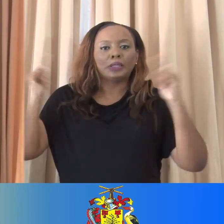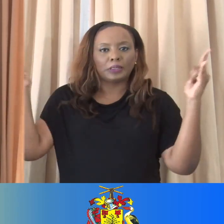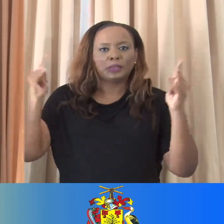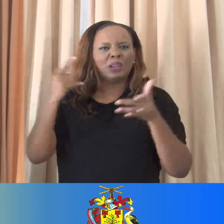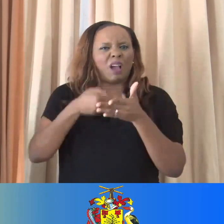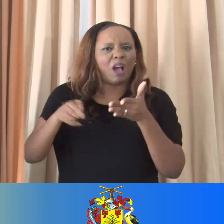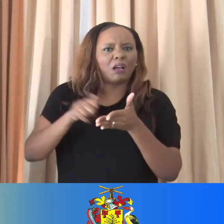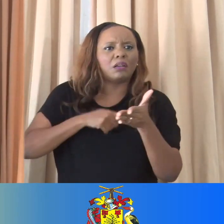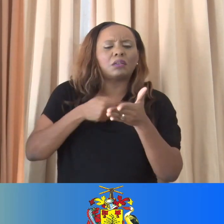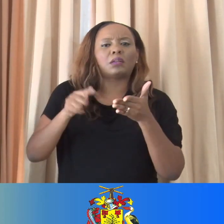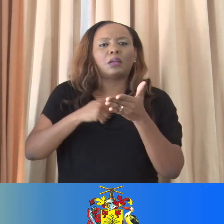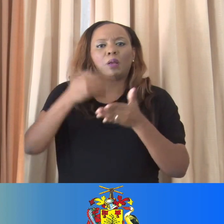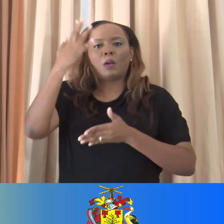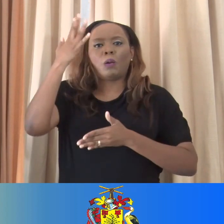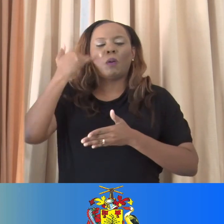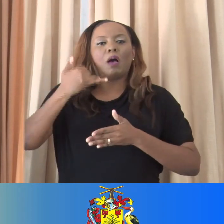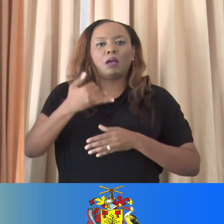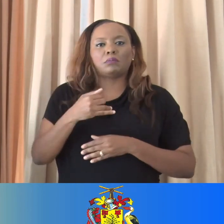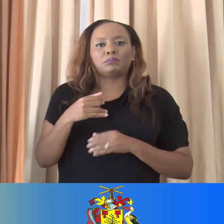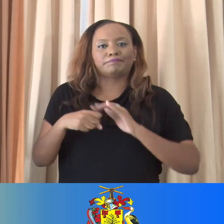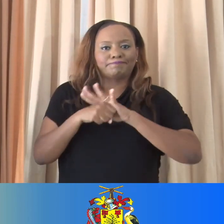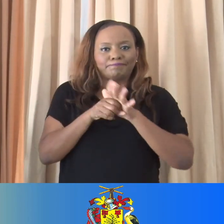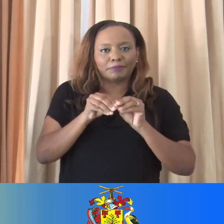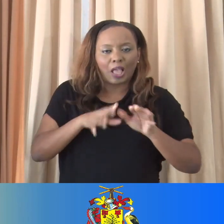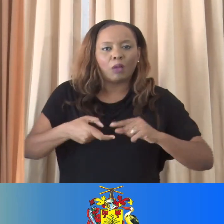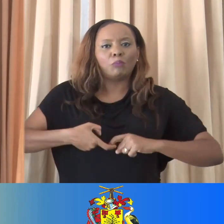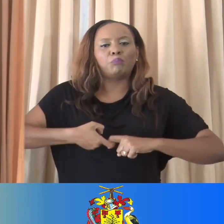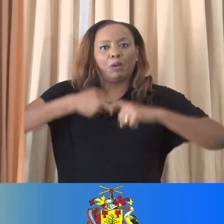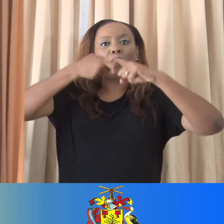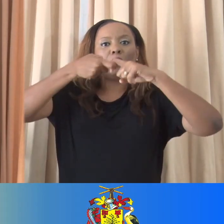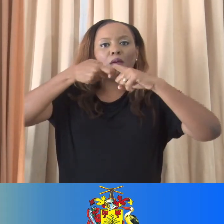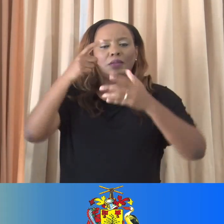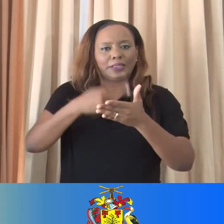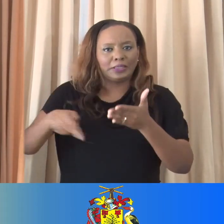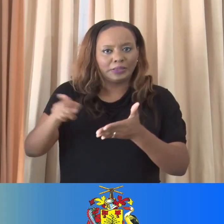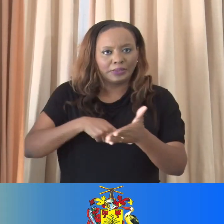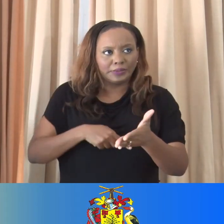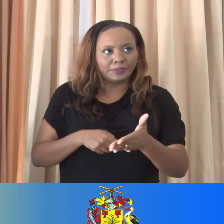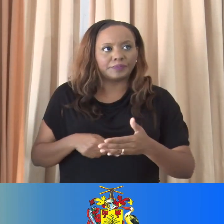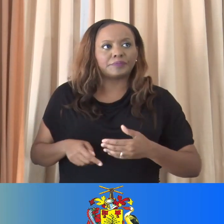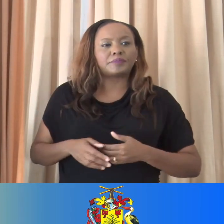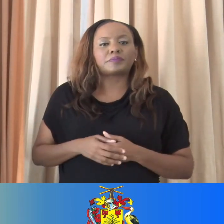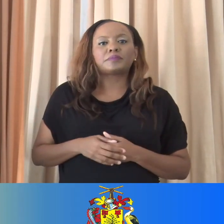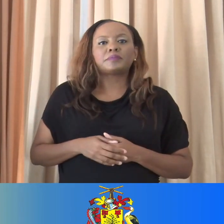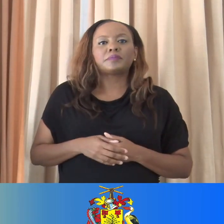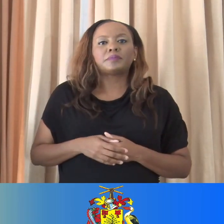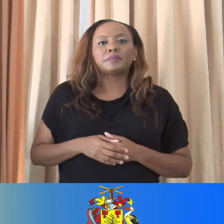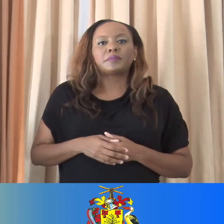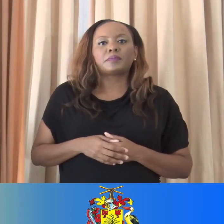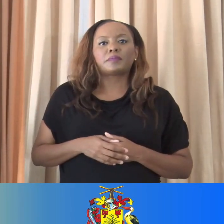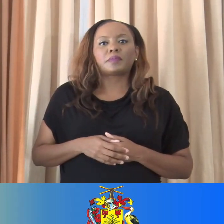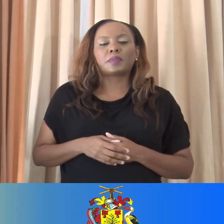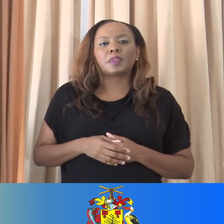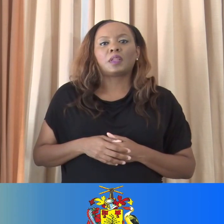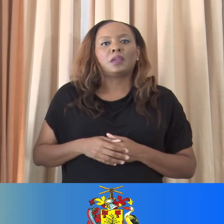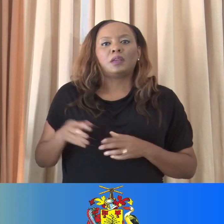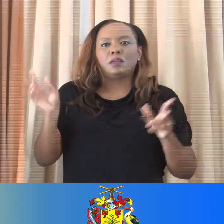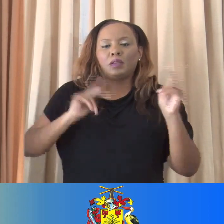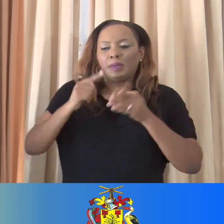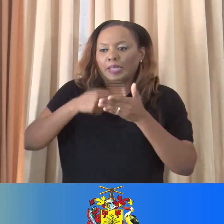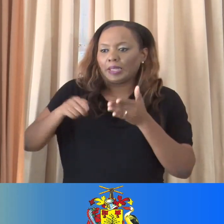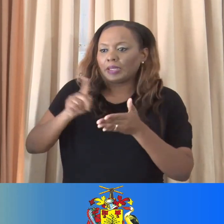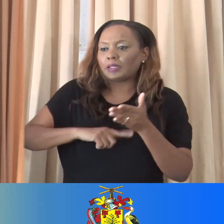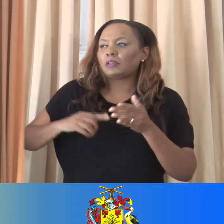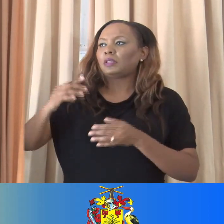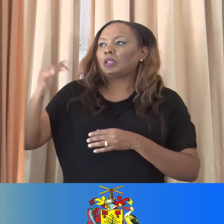airline industry and across the accommodation sector. When I say the accommodation sector, I mean the traditional hotels,